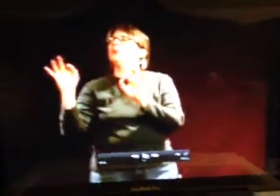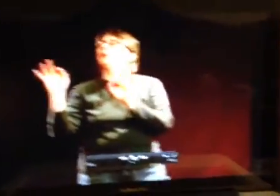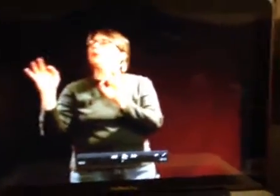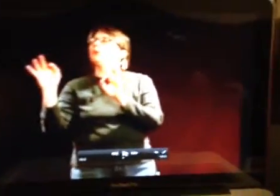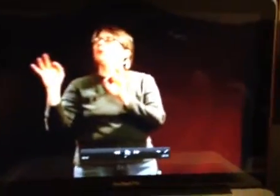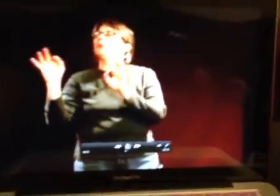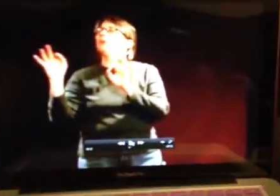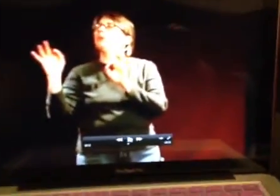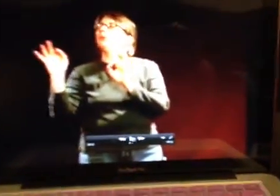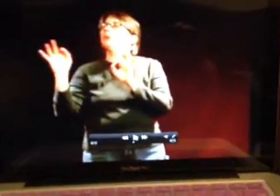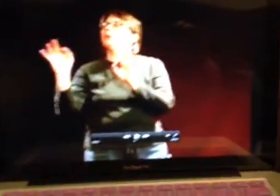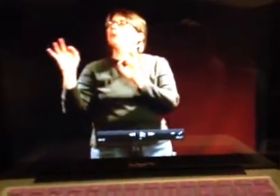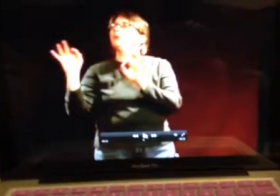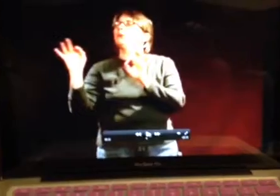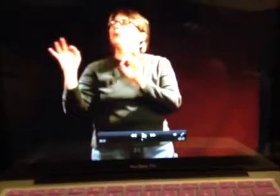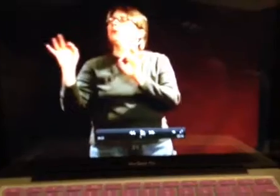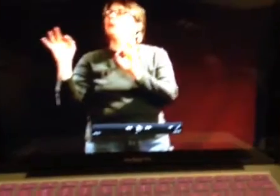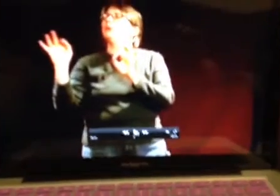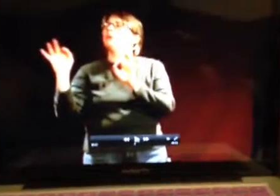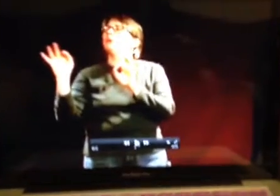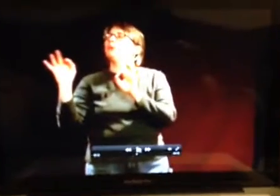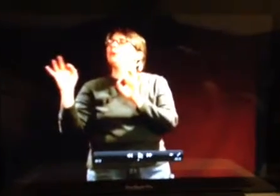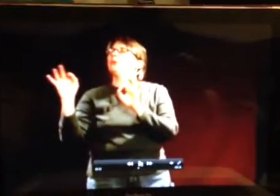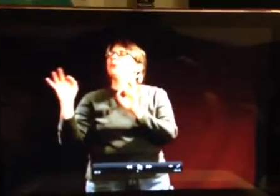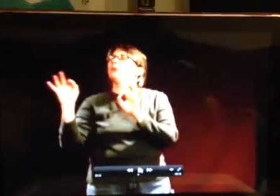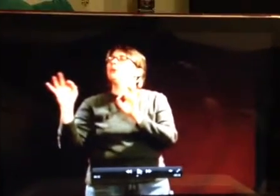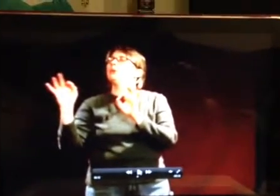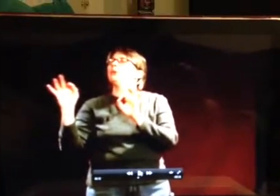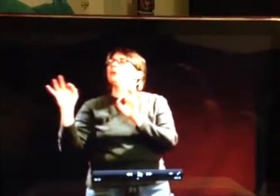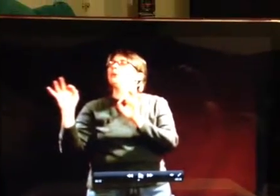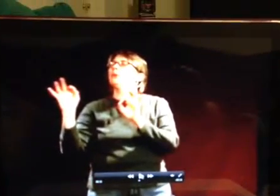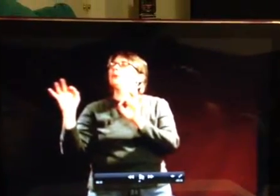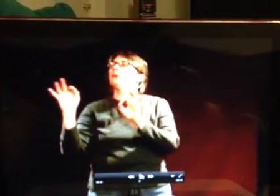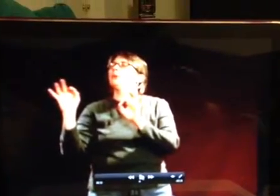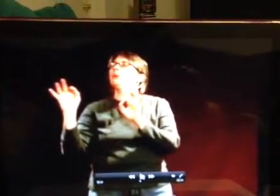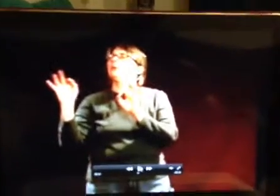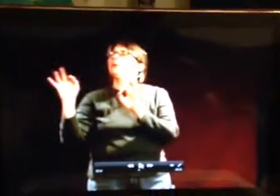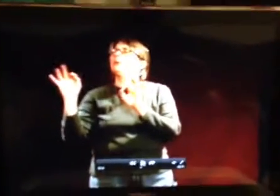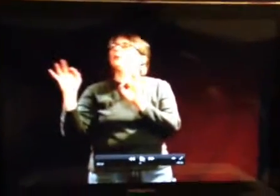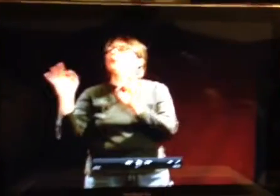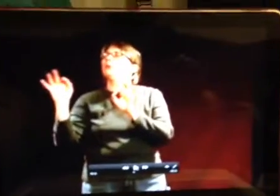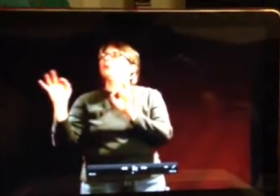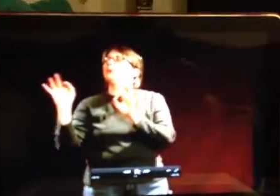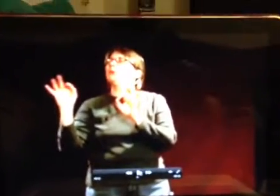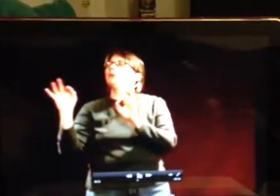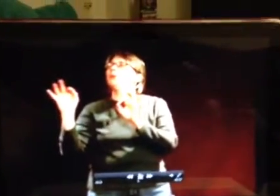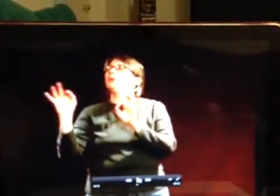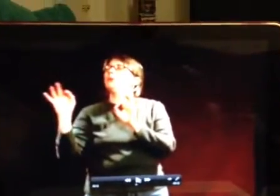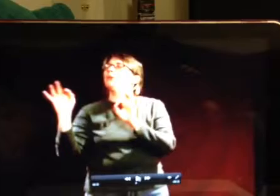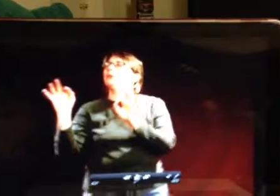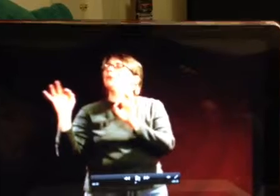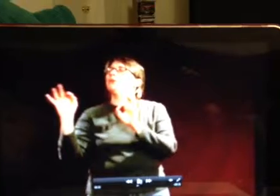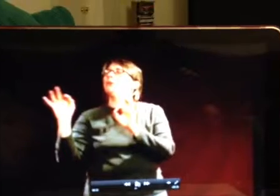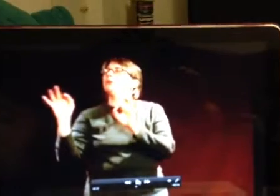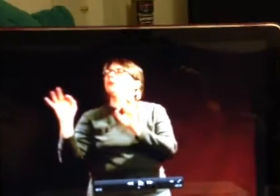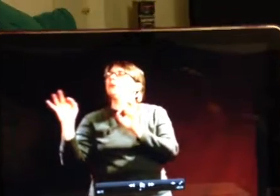So I was strict with my kids and I said, you need to wear your life jackets. My son put his on like an expert, and he put on his